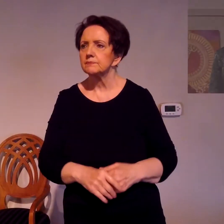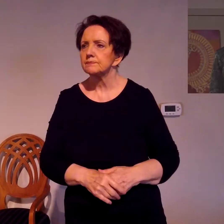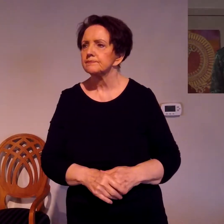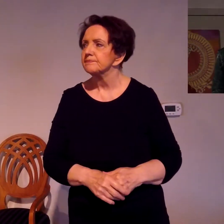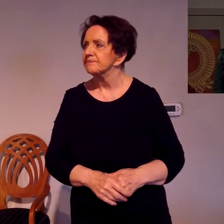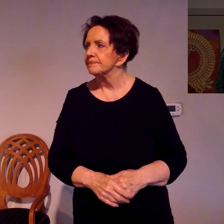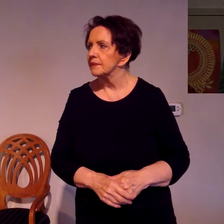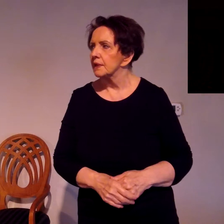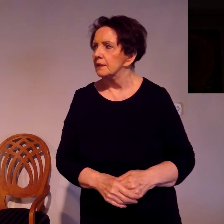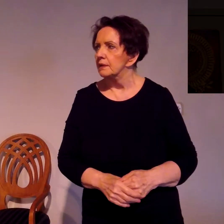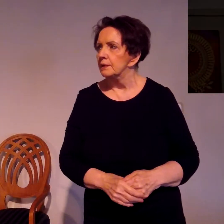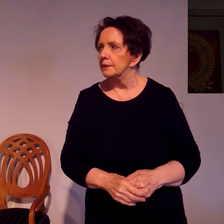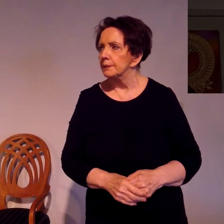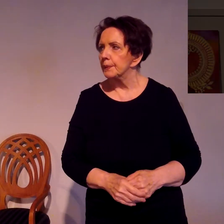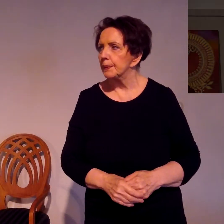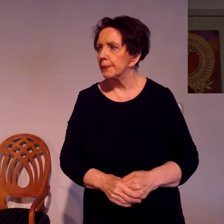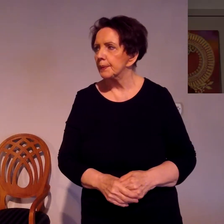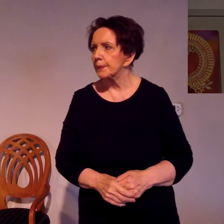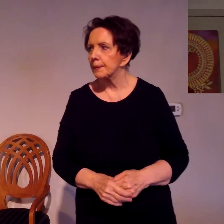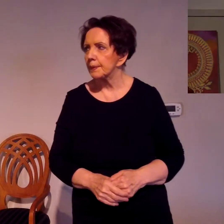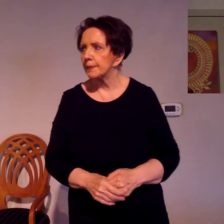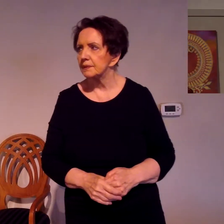Okay, now,